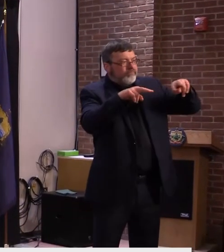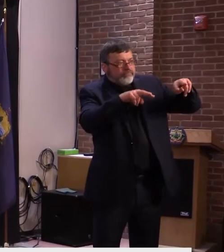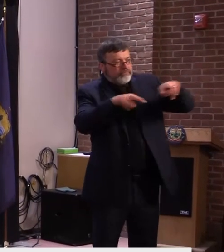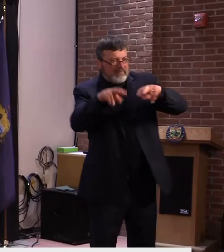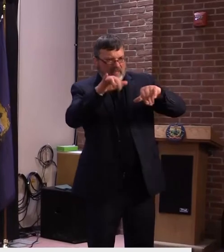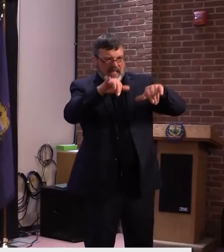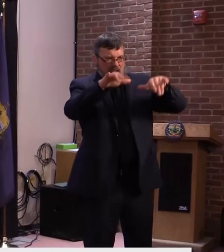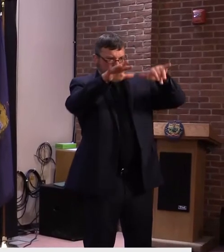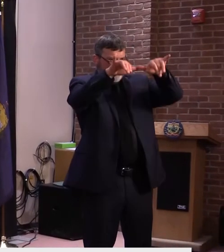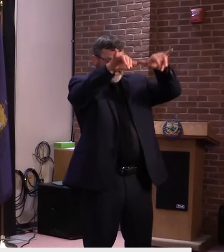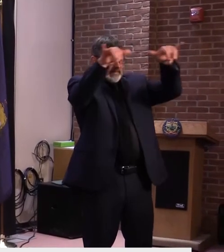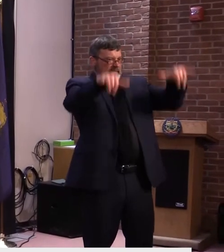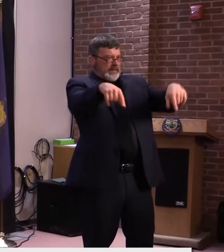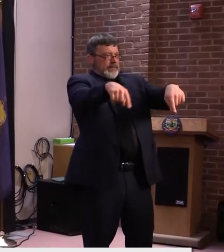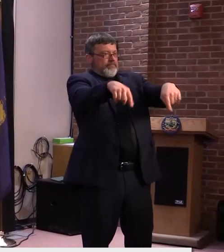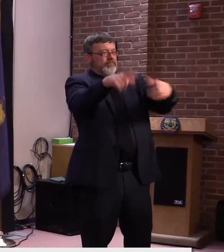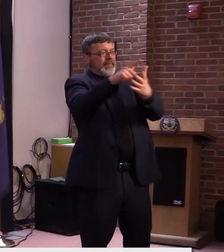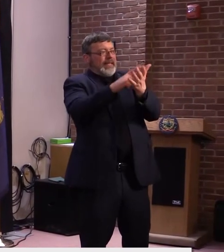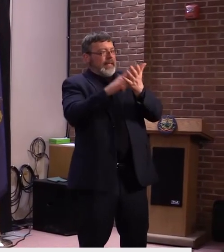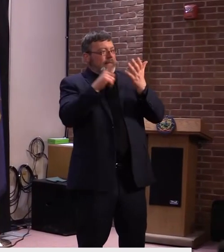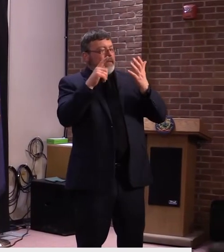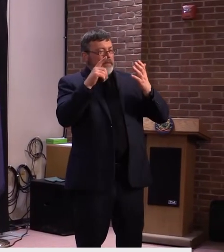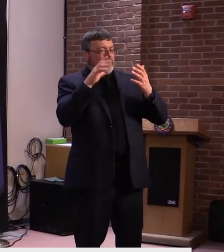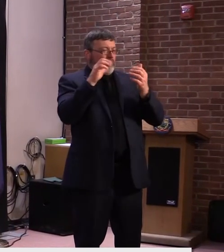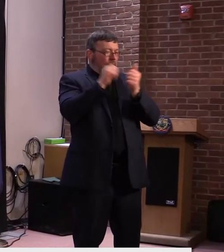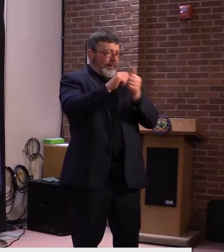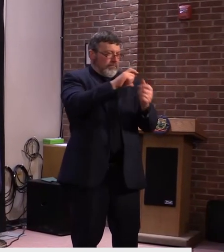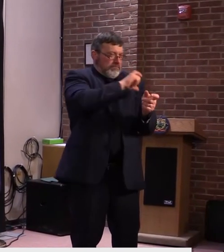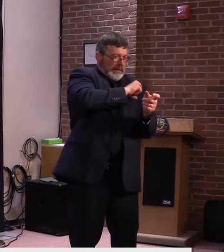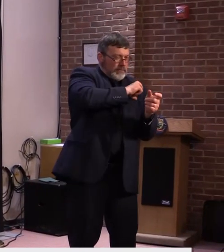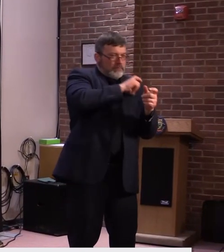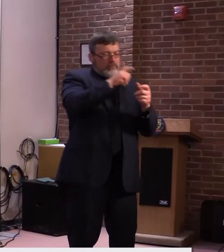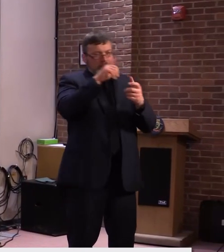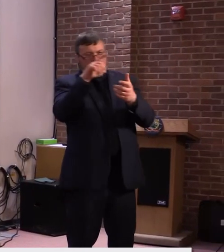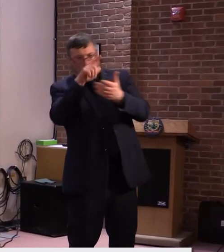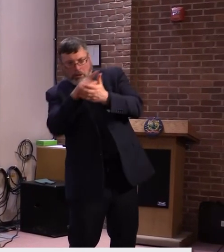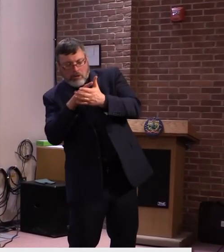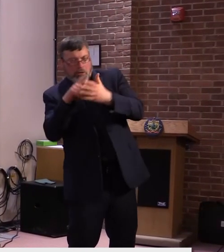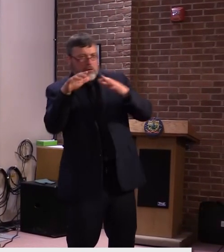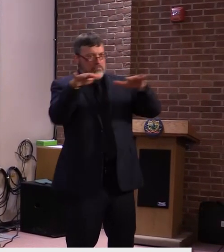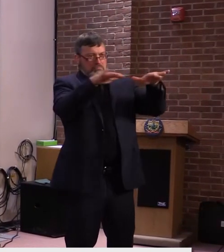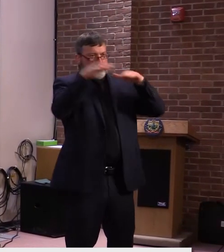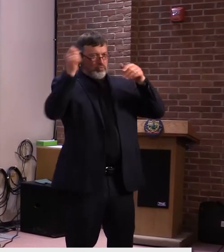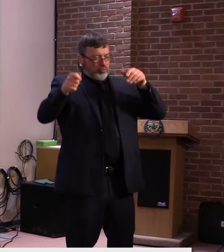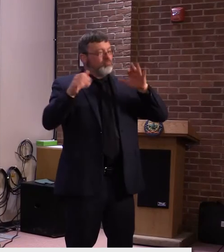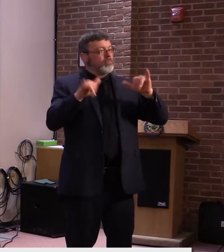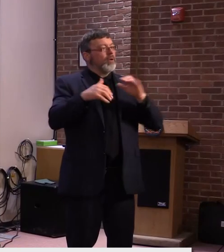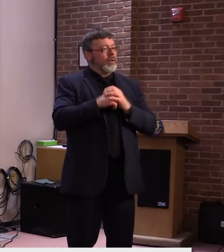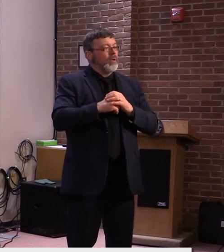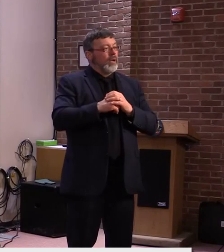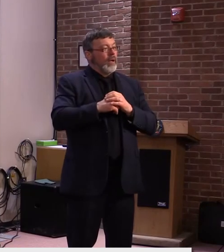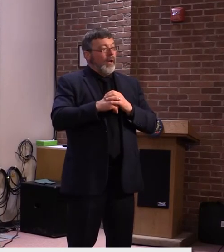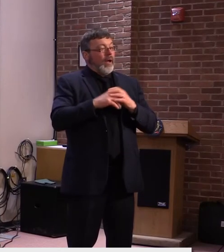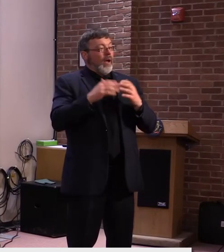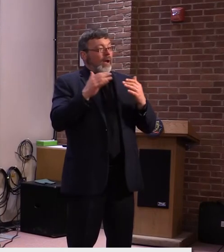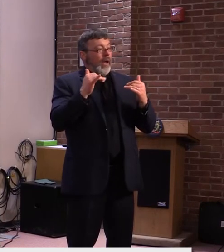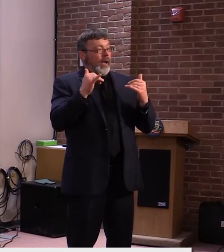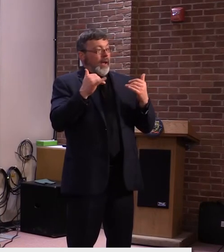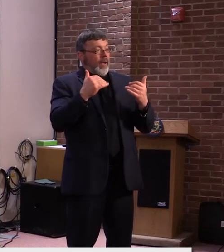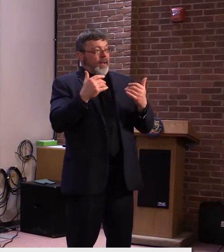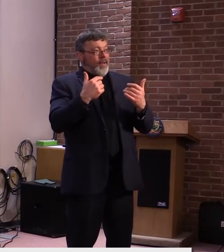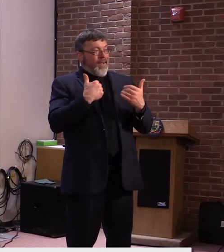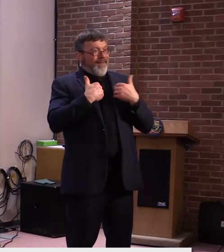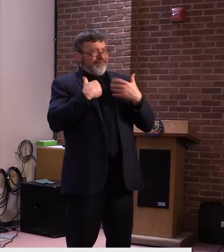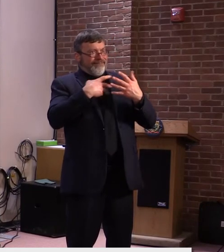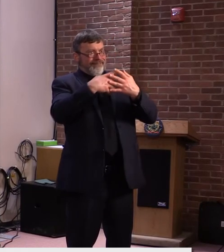care. I think as they've moved forward, there's been a lot more questions than there have been answers. But I think what they've done is